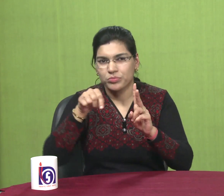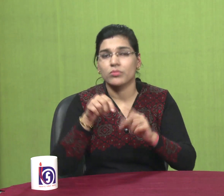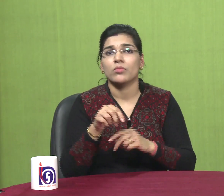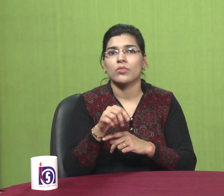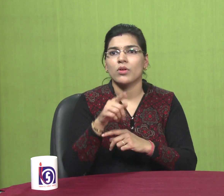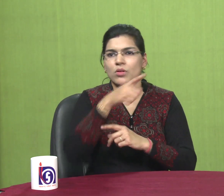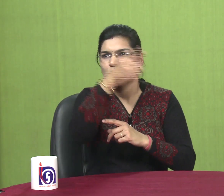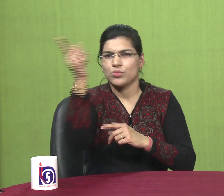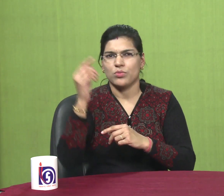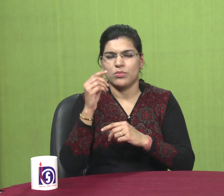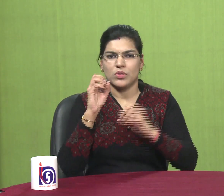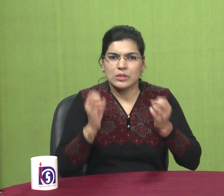Let us study what are they.